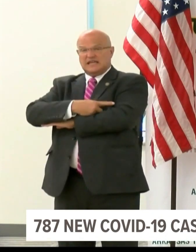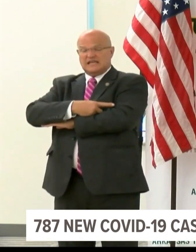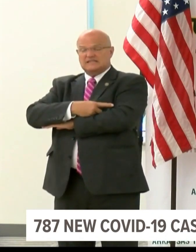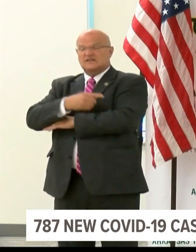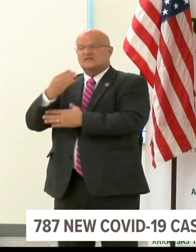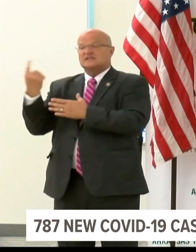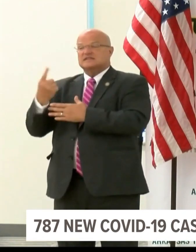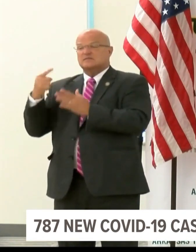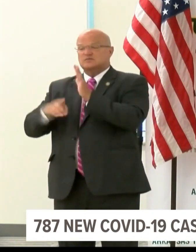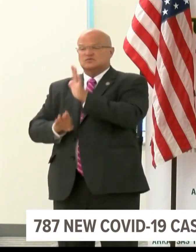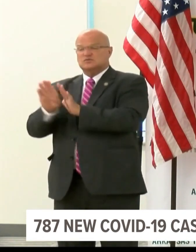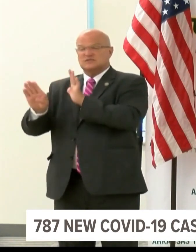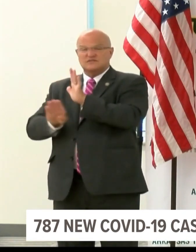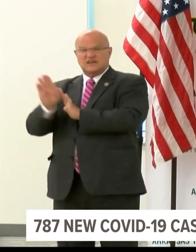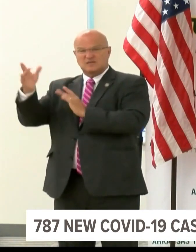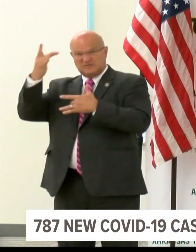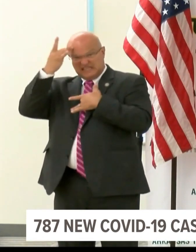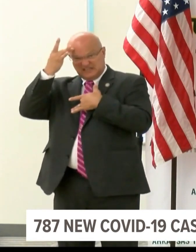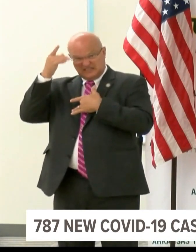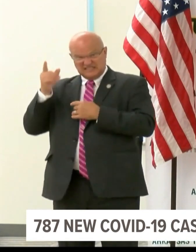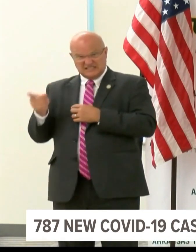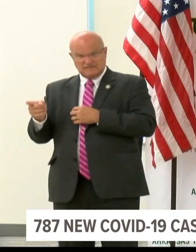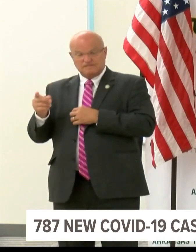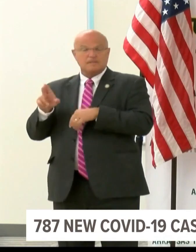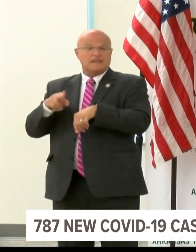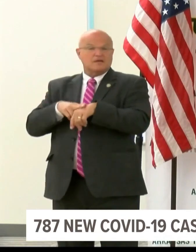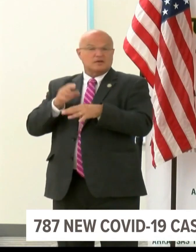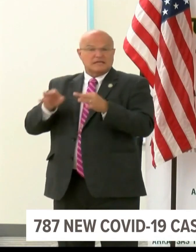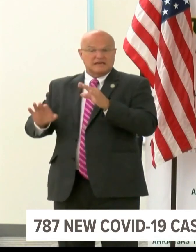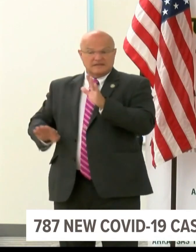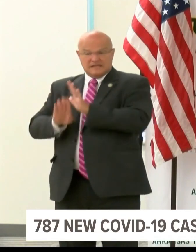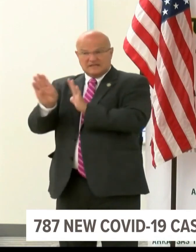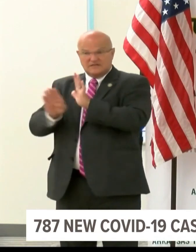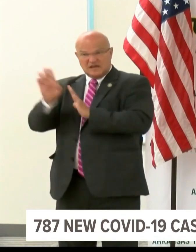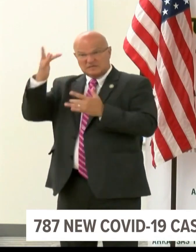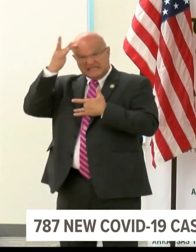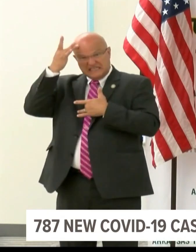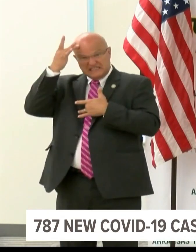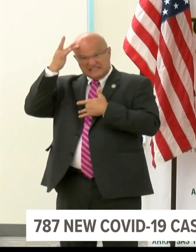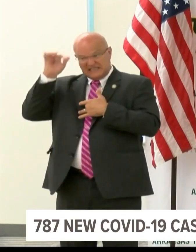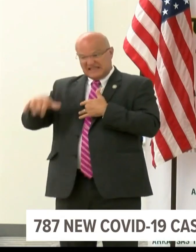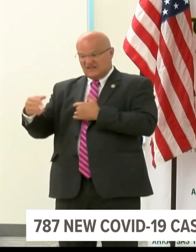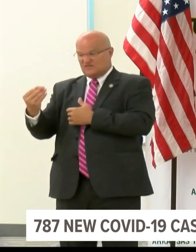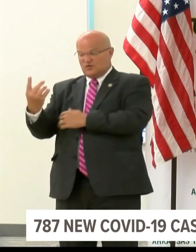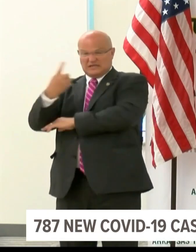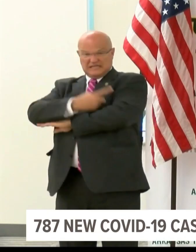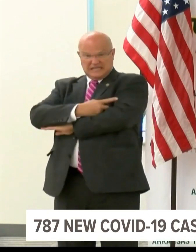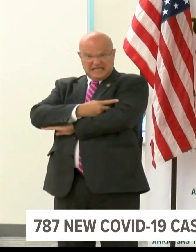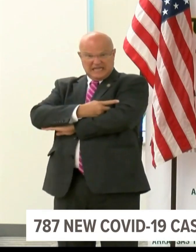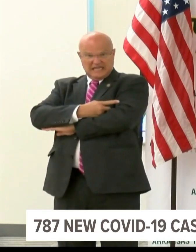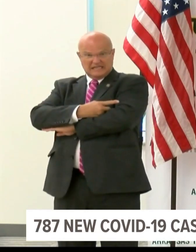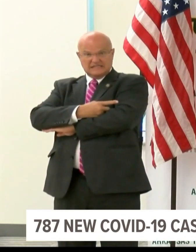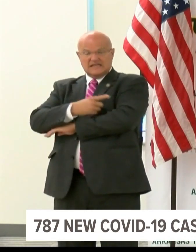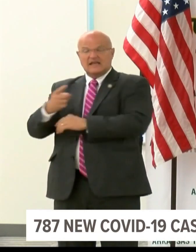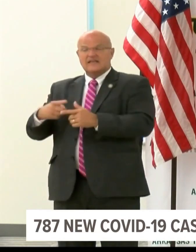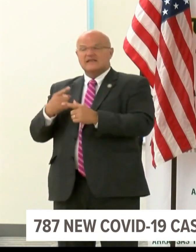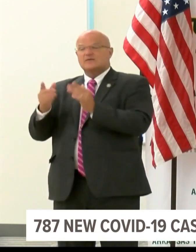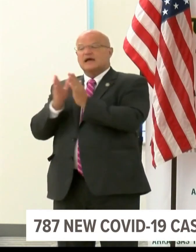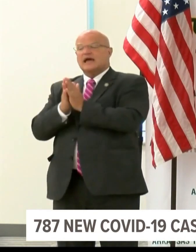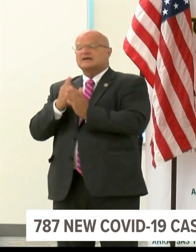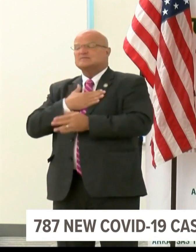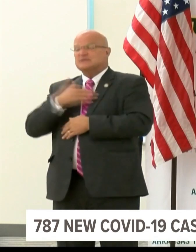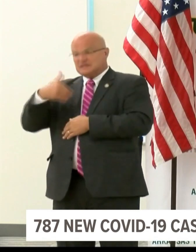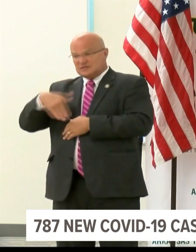days for someone to develop the illness. Of course, if they do develop the illness during that 14 days, then we ask them to